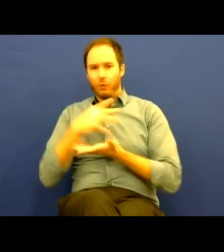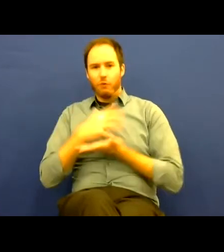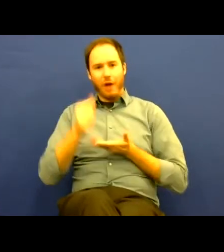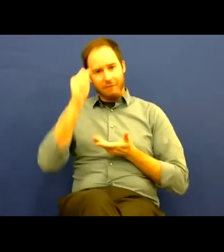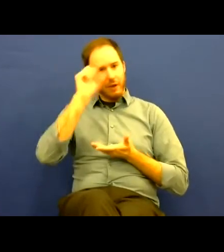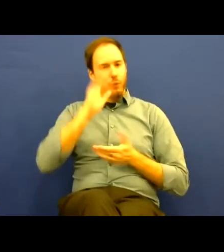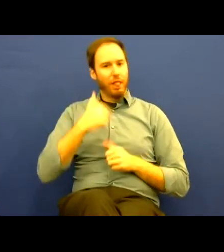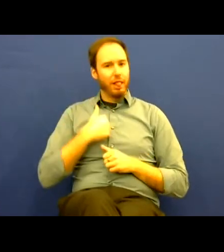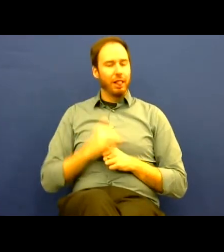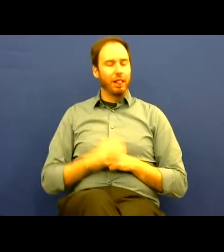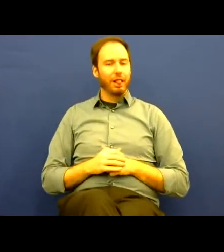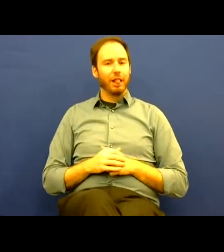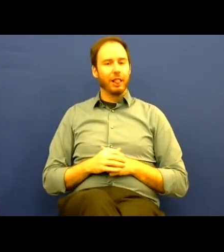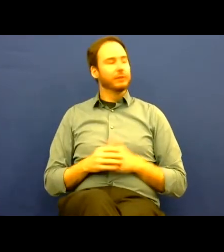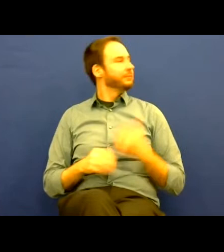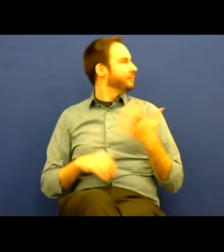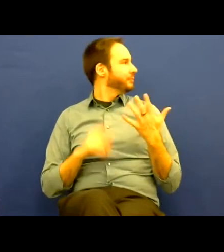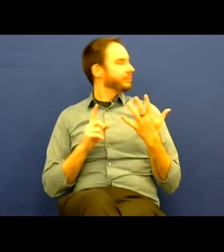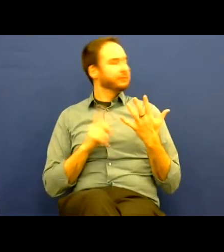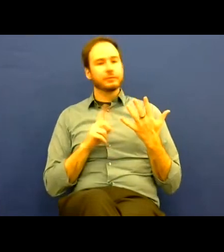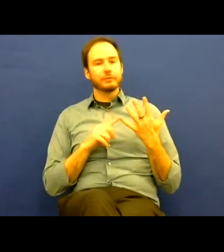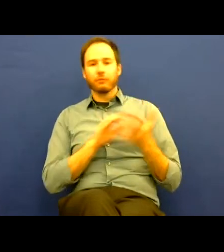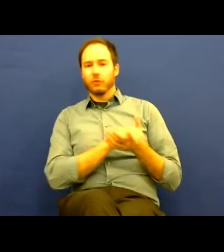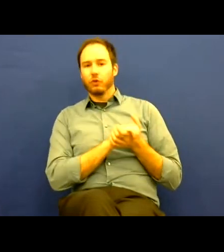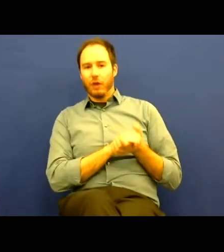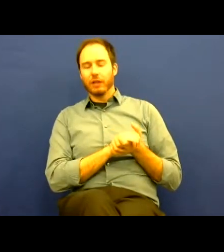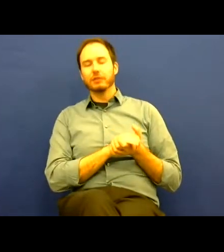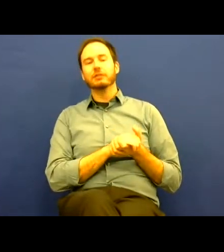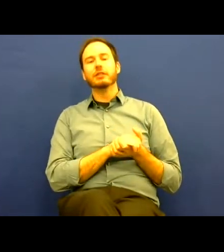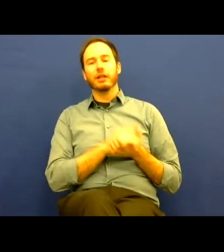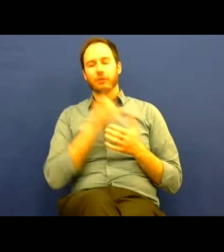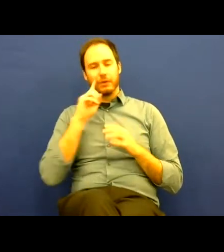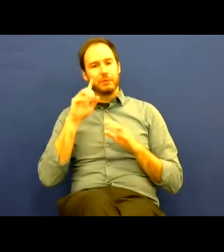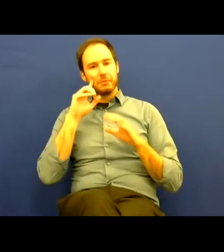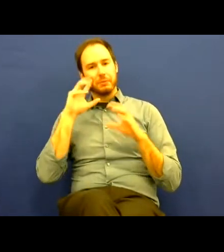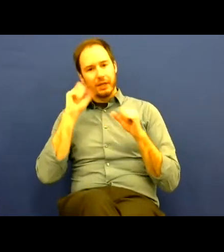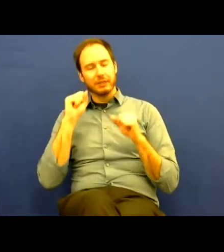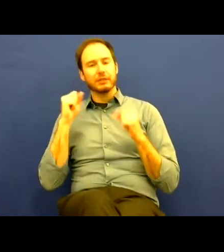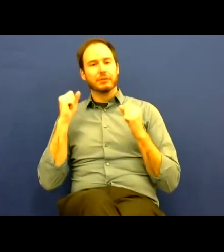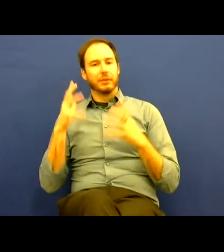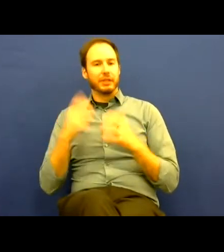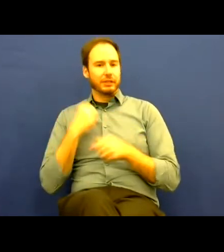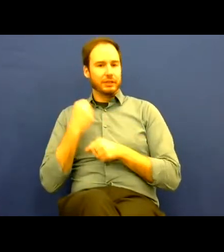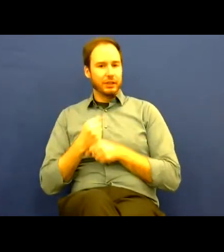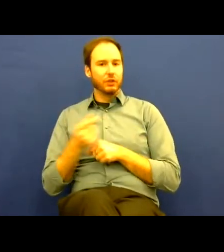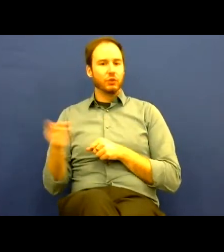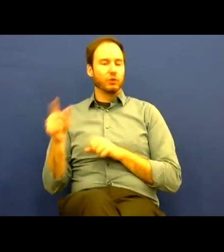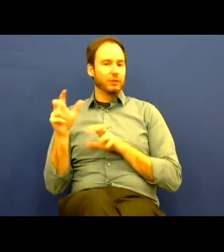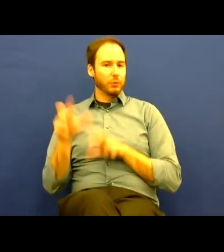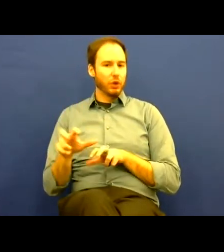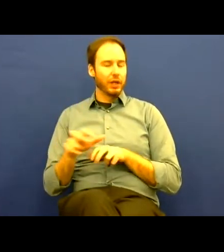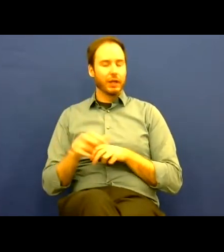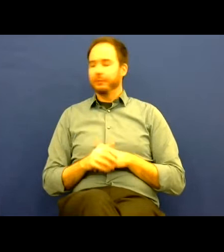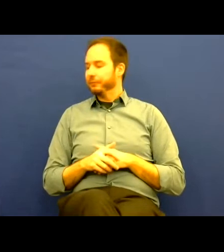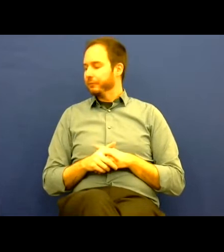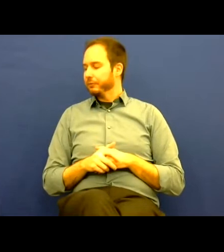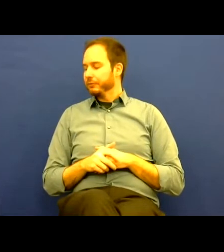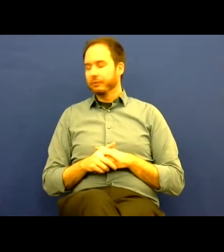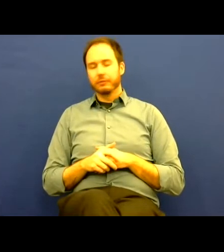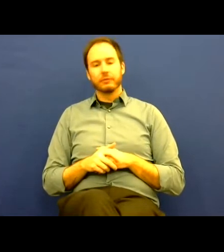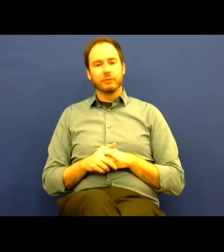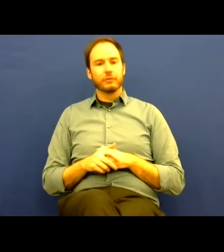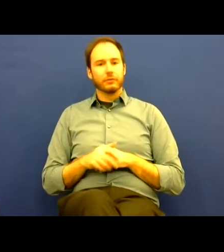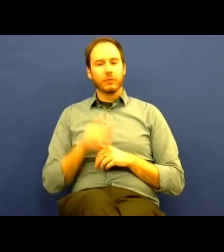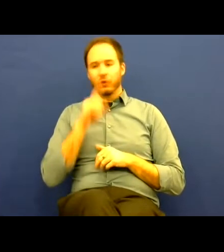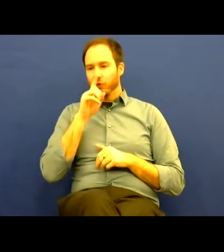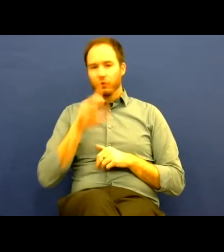Anyone else? Congratulations. It's just amazing the amount of years that you've put in, and I'm sure, you